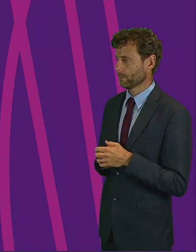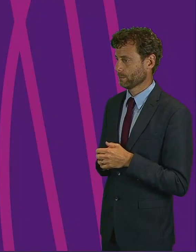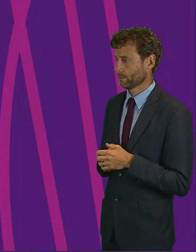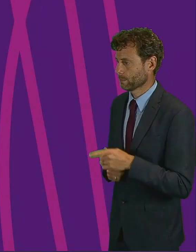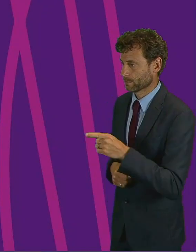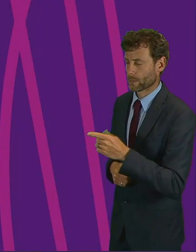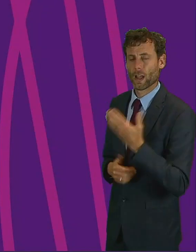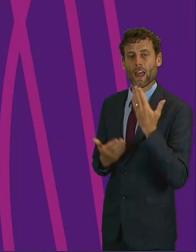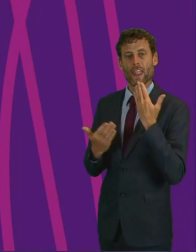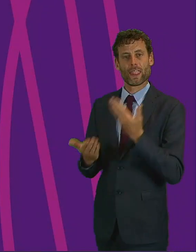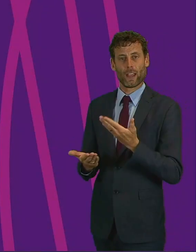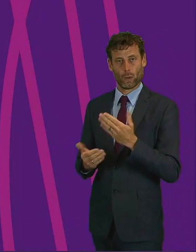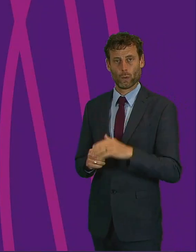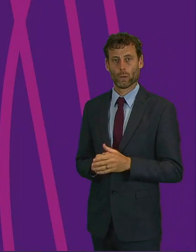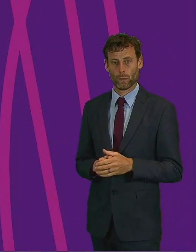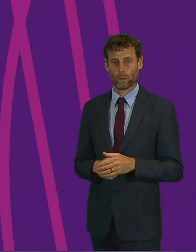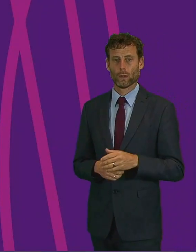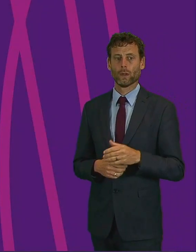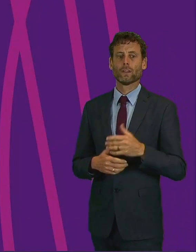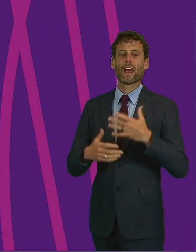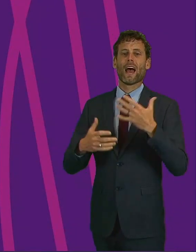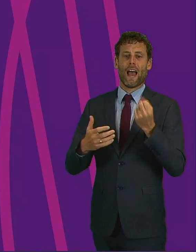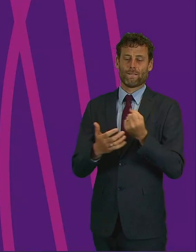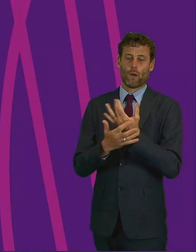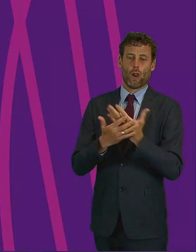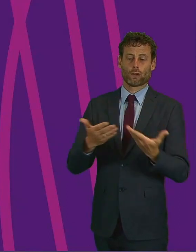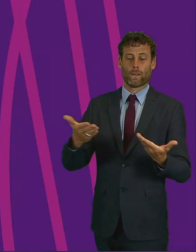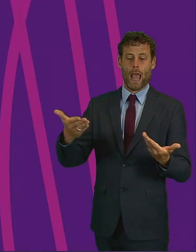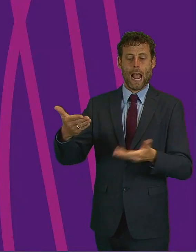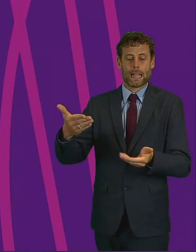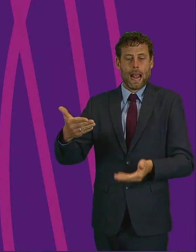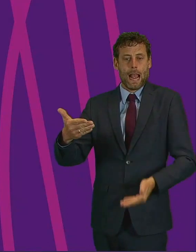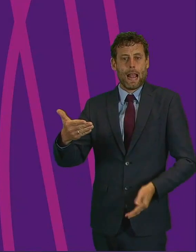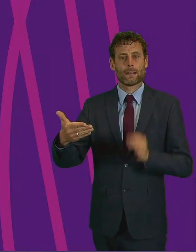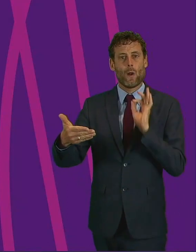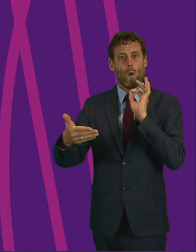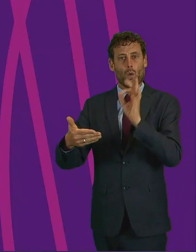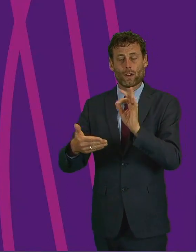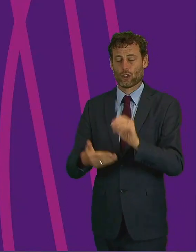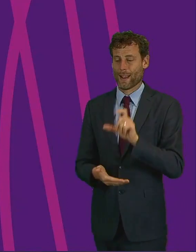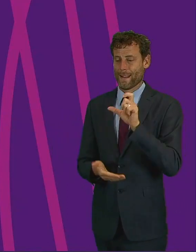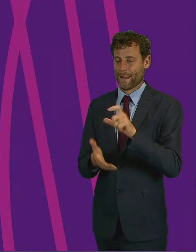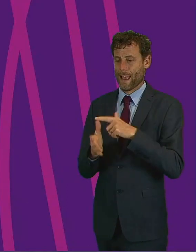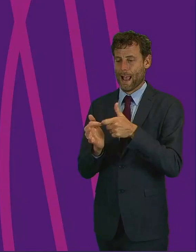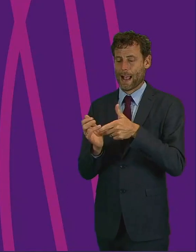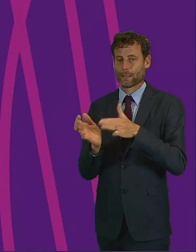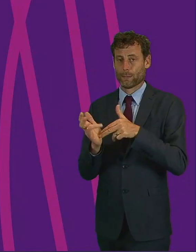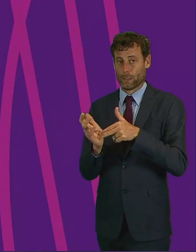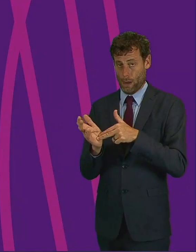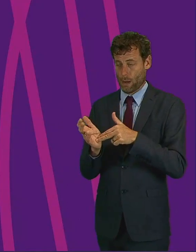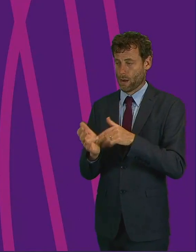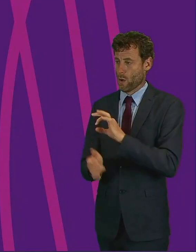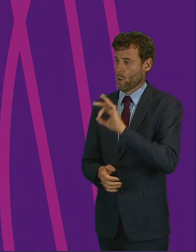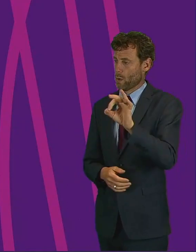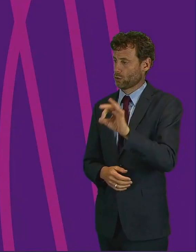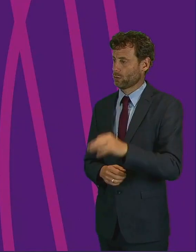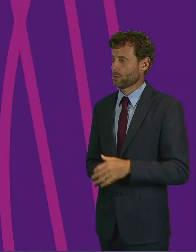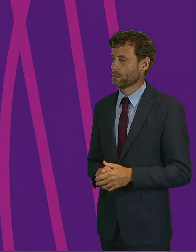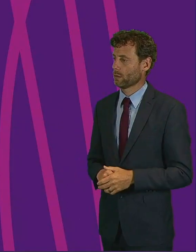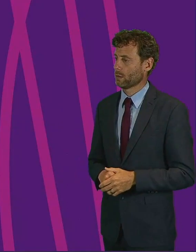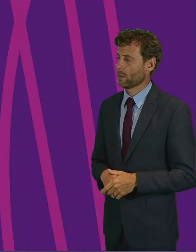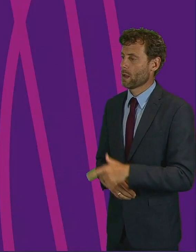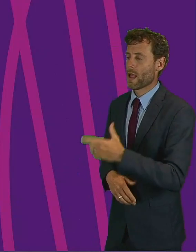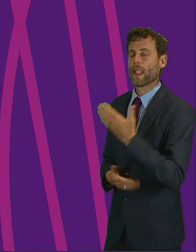Thank you. We have a usual high level of interest in asking supplementaries. Can I take Claire Adamson to be followed by Ruth Davidson? Thank you,